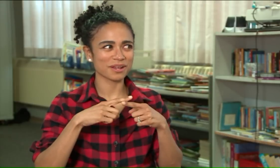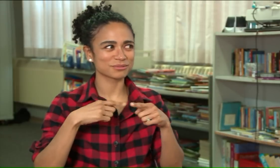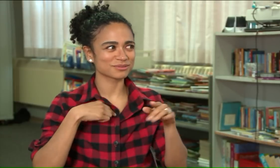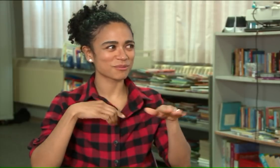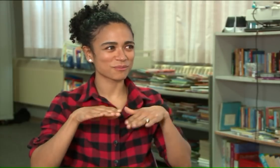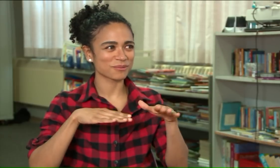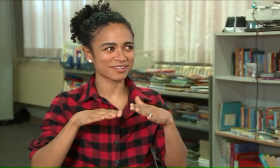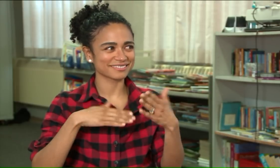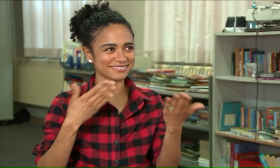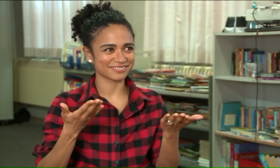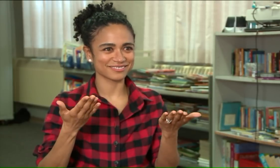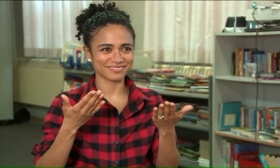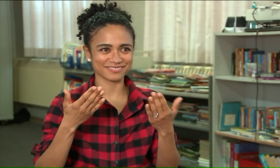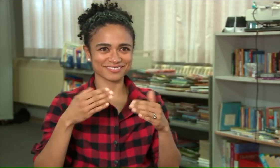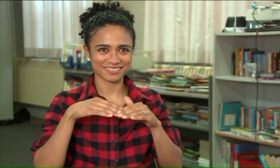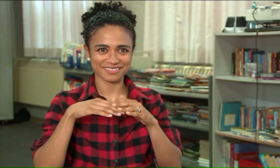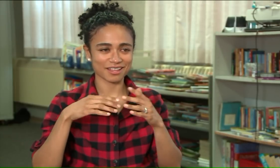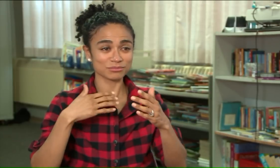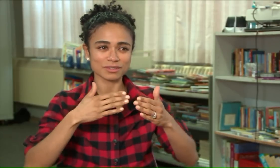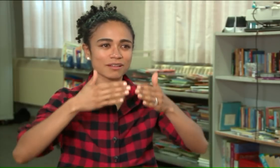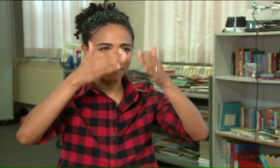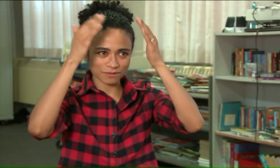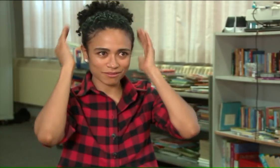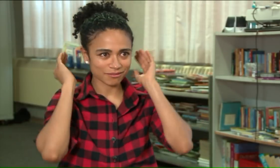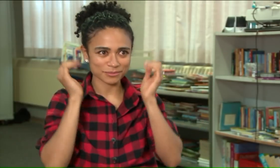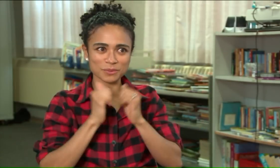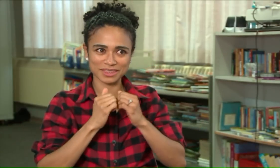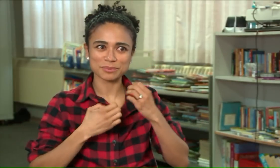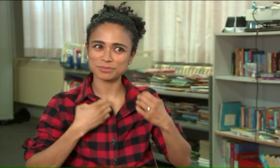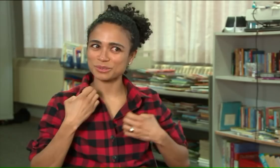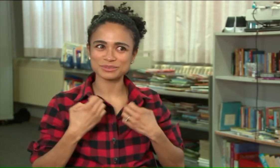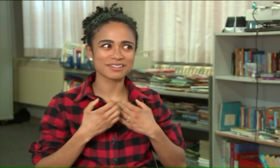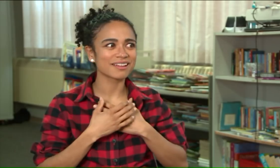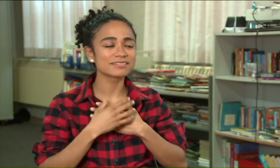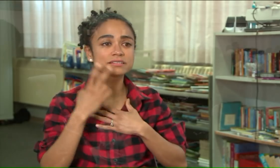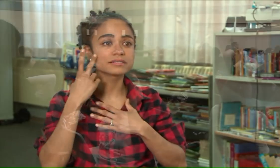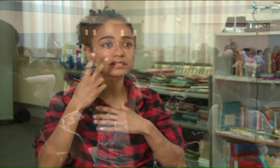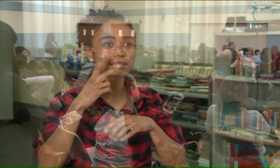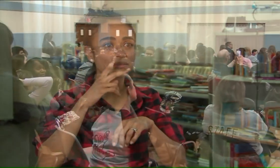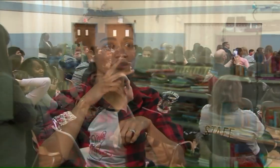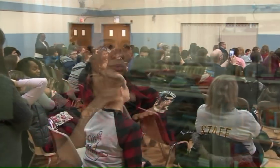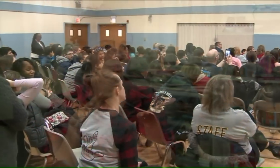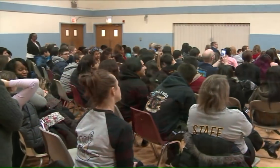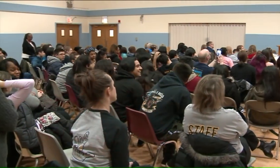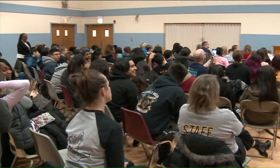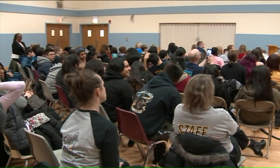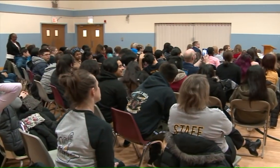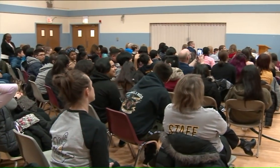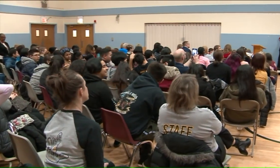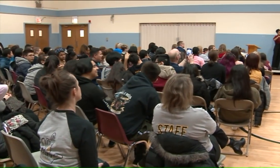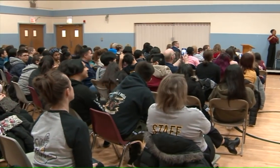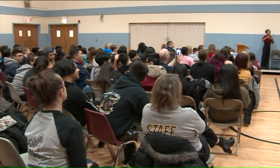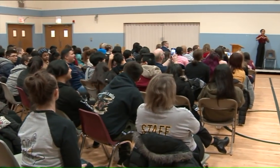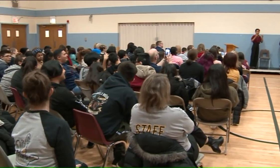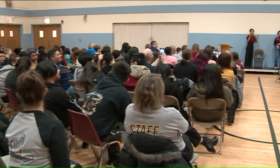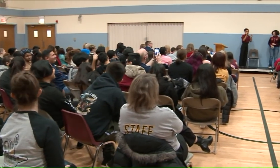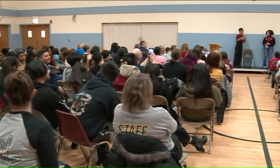grade. So even just walking here onto campus, I felt overwhelmed with emotion. Just being able to speak to